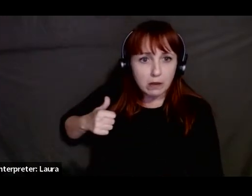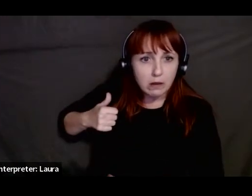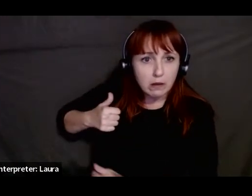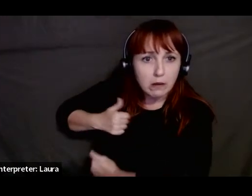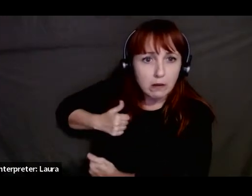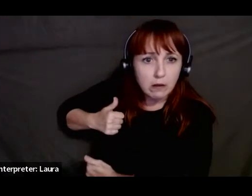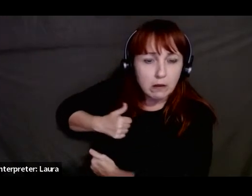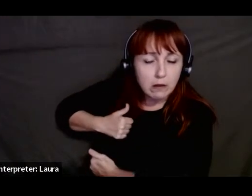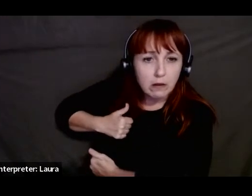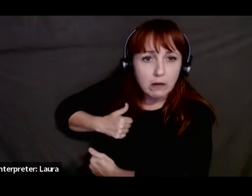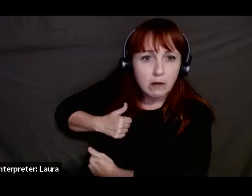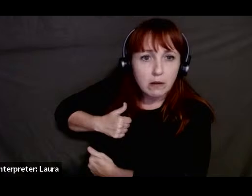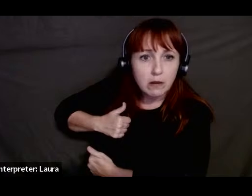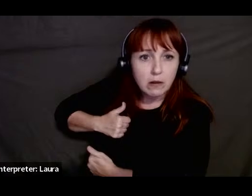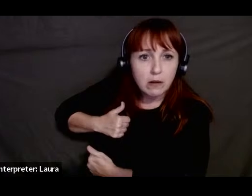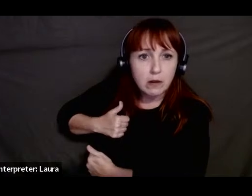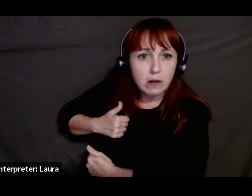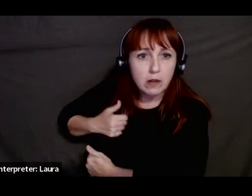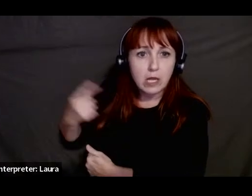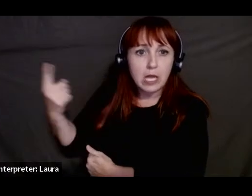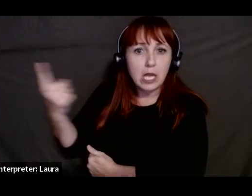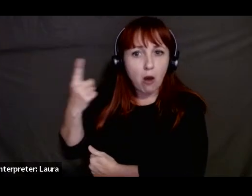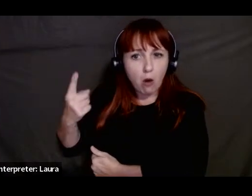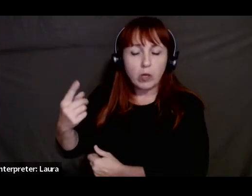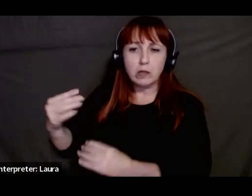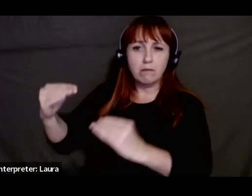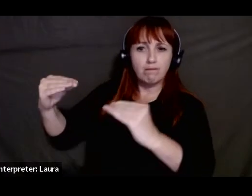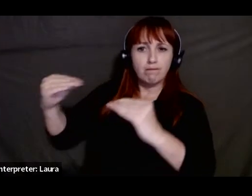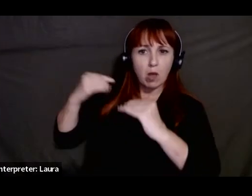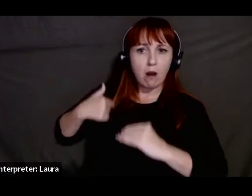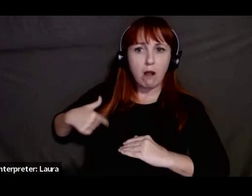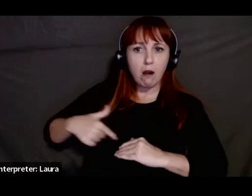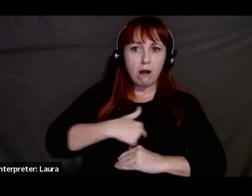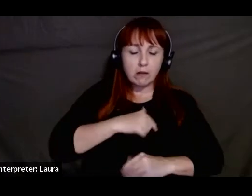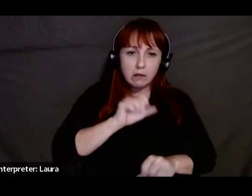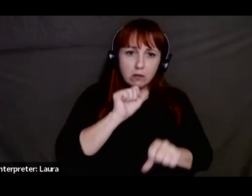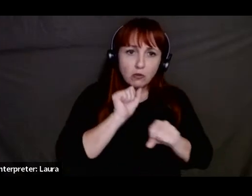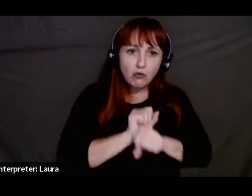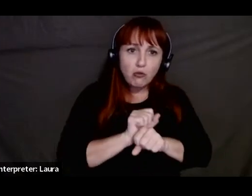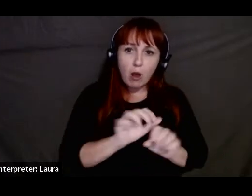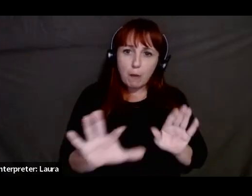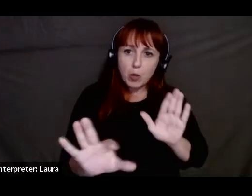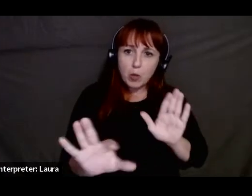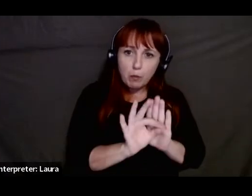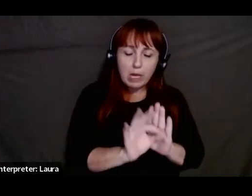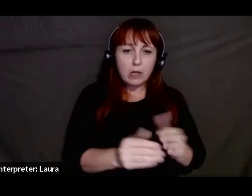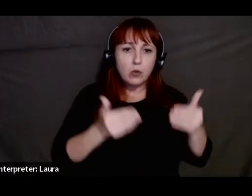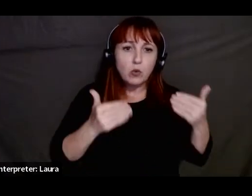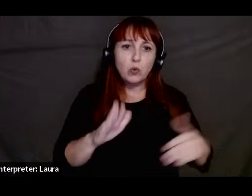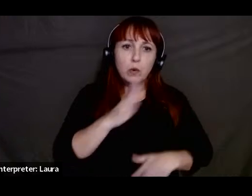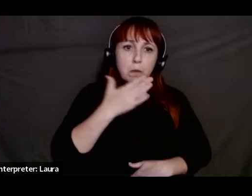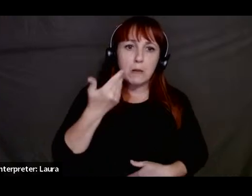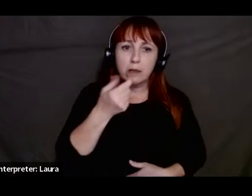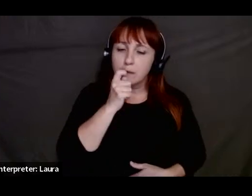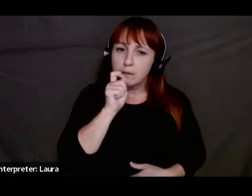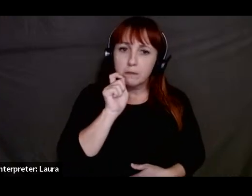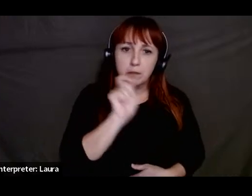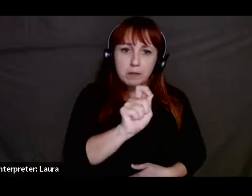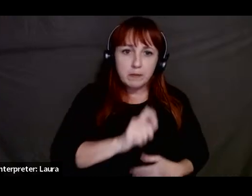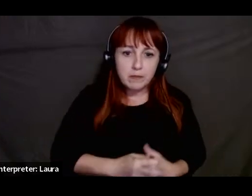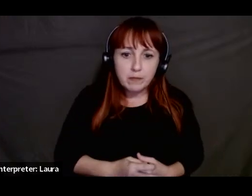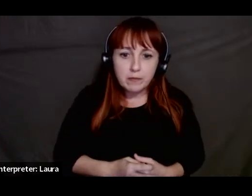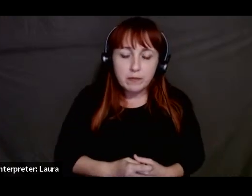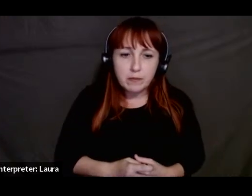Korean War, and he always instilled in us, whatever job you do the best that you can. And